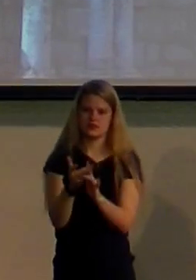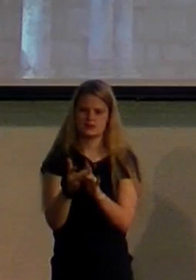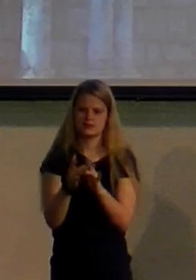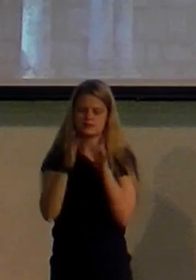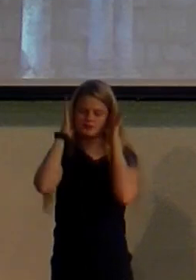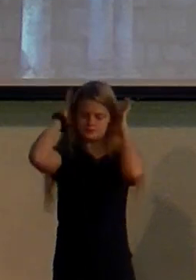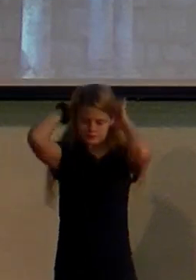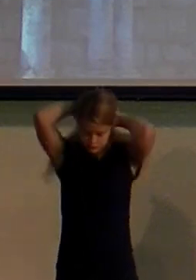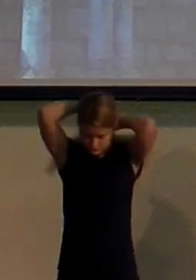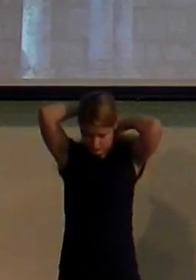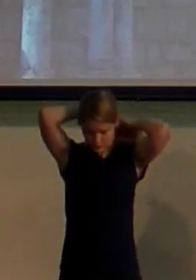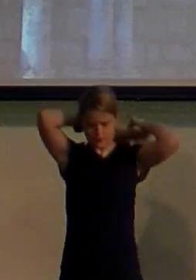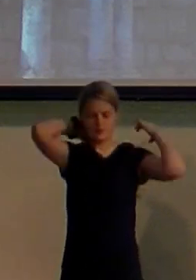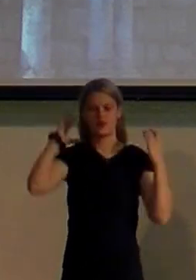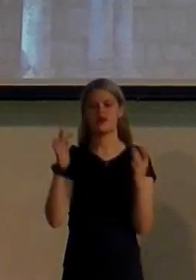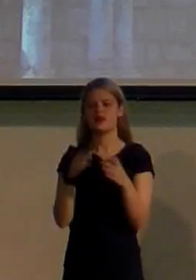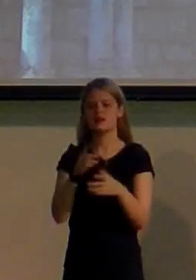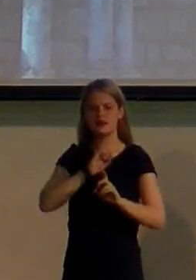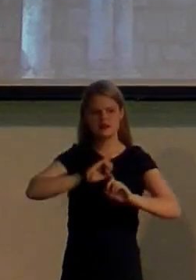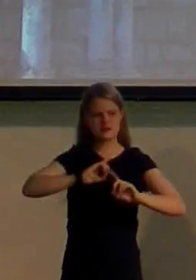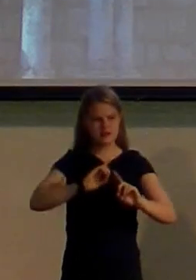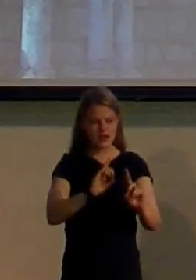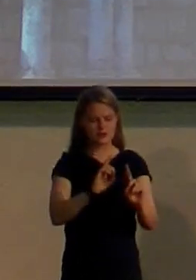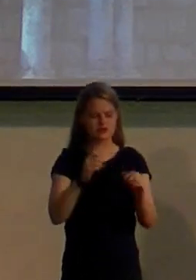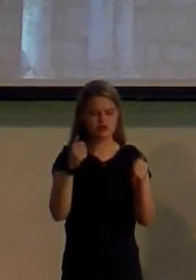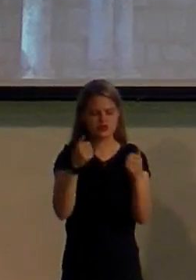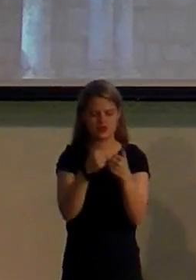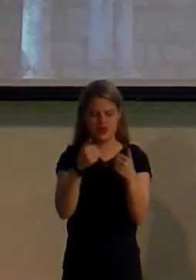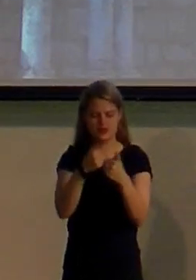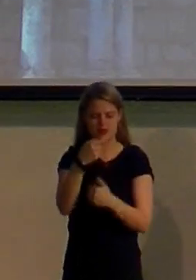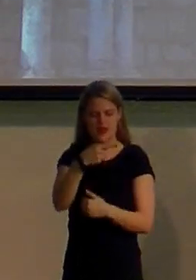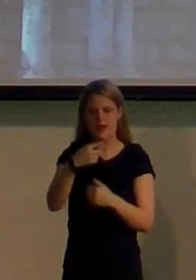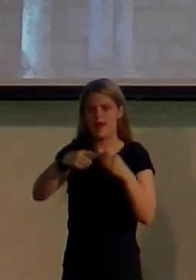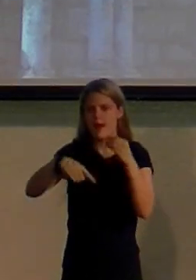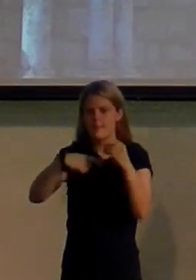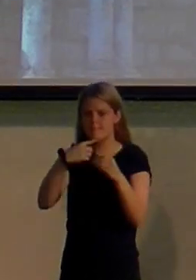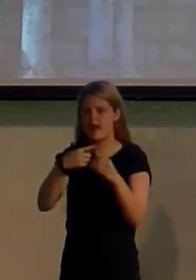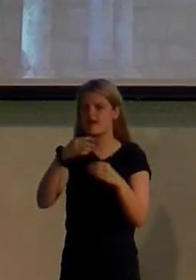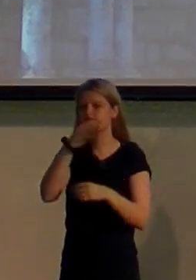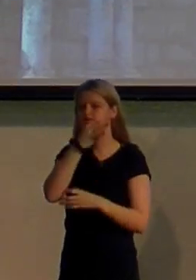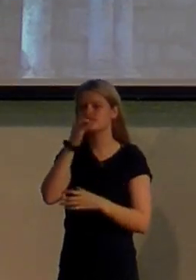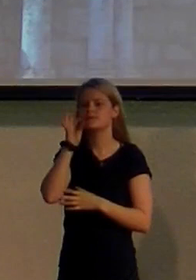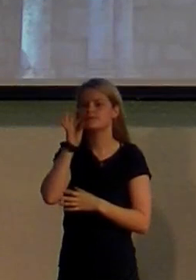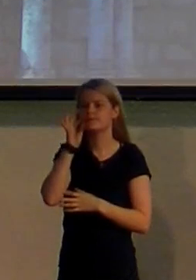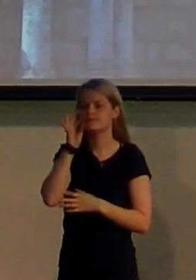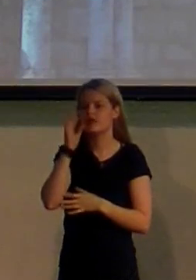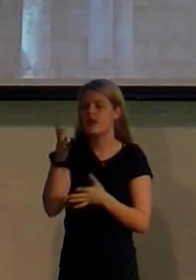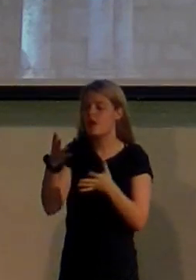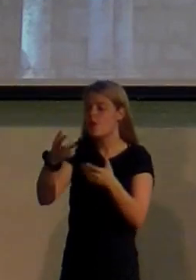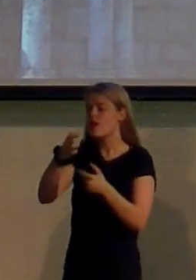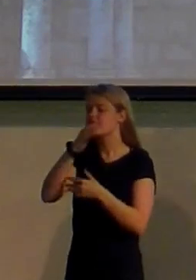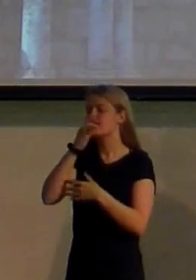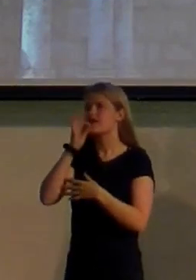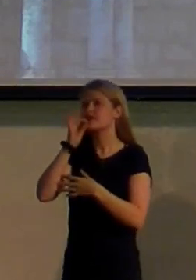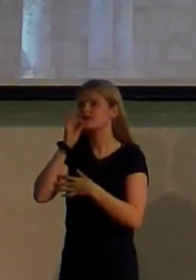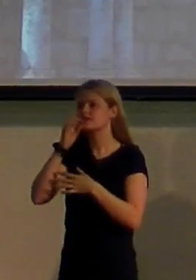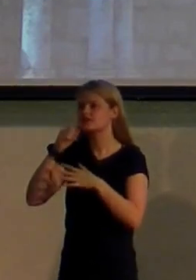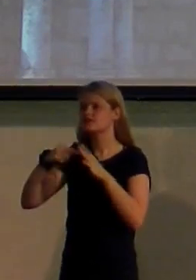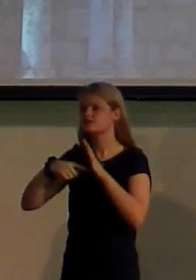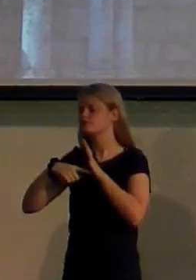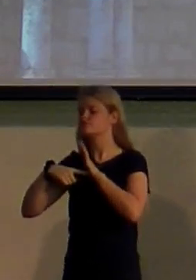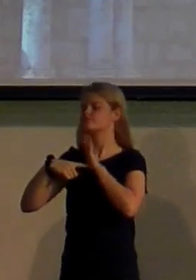When the disciples are challenging him about fasting, they want the fast to put on the show, to be seen by